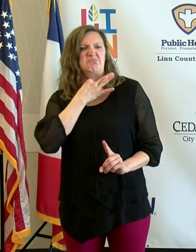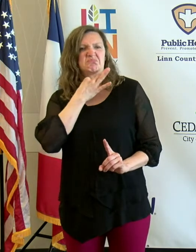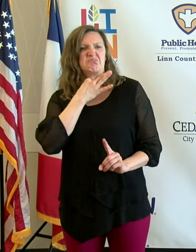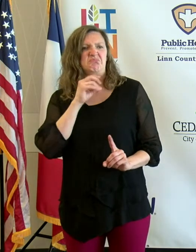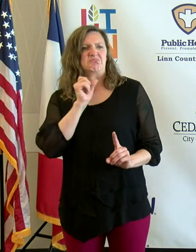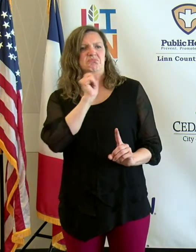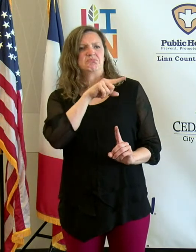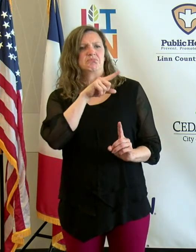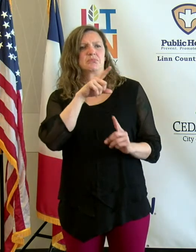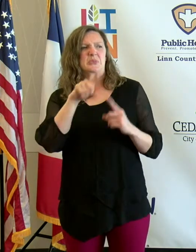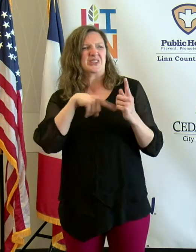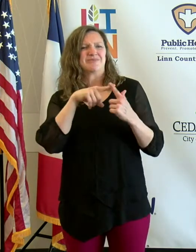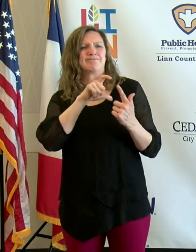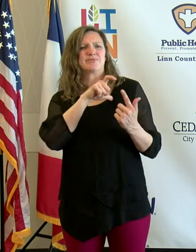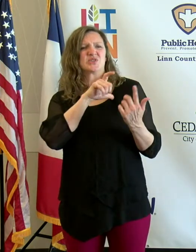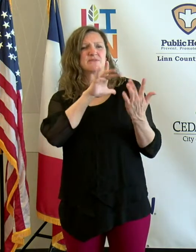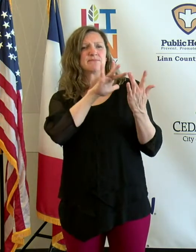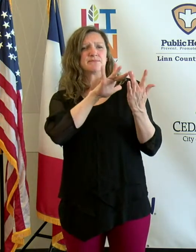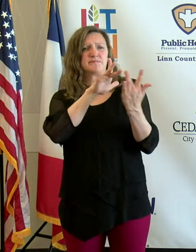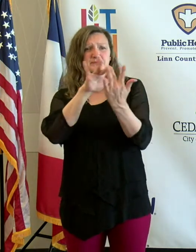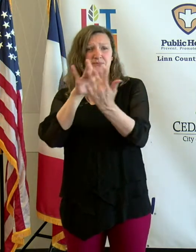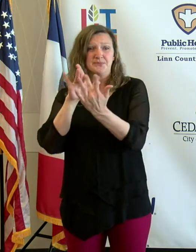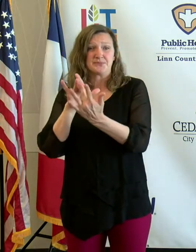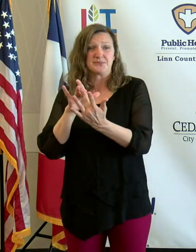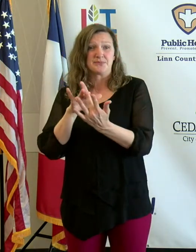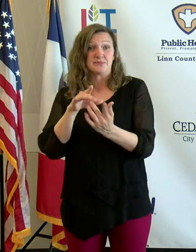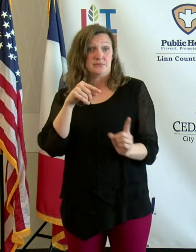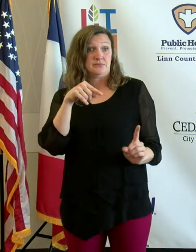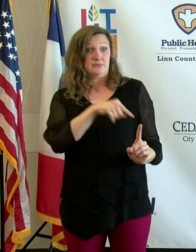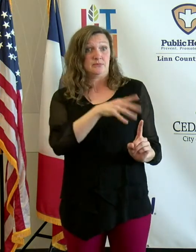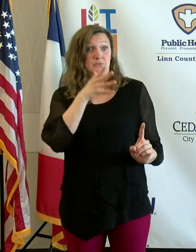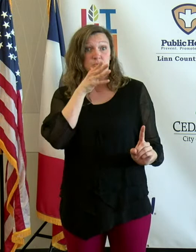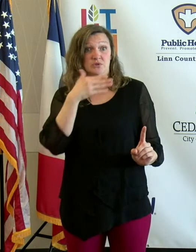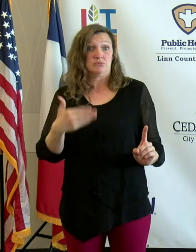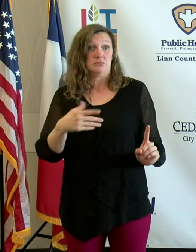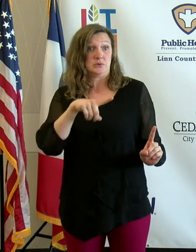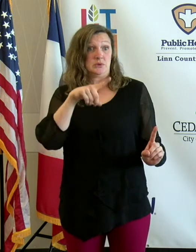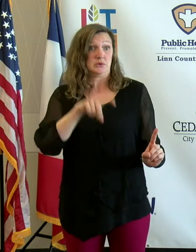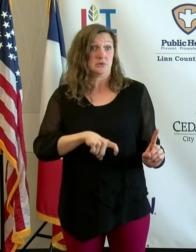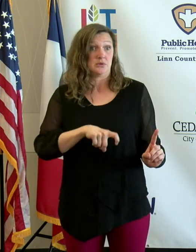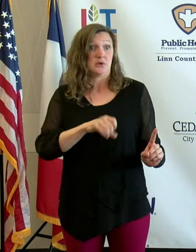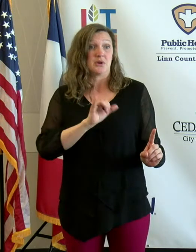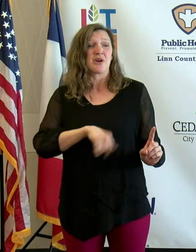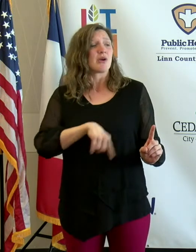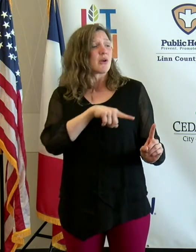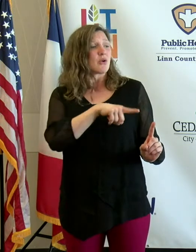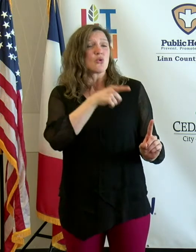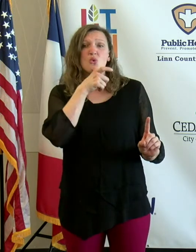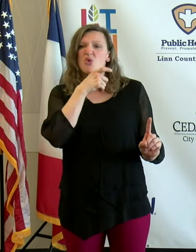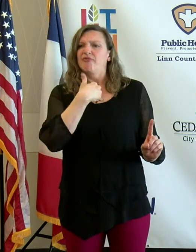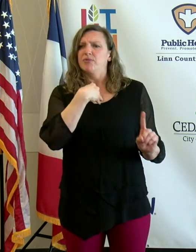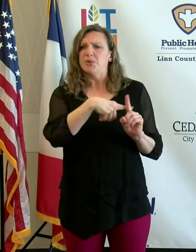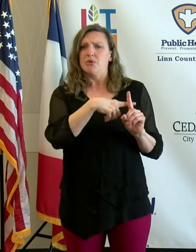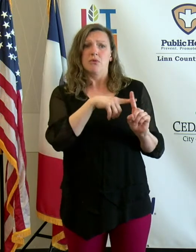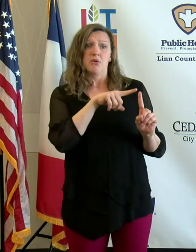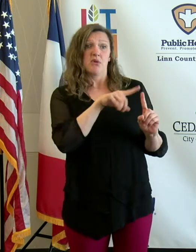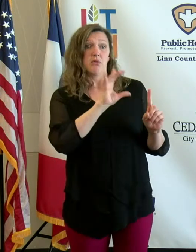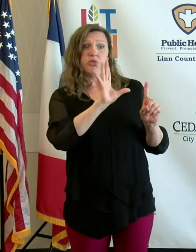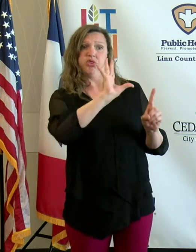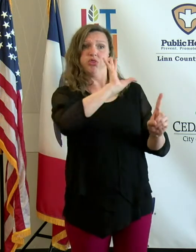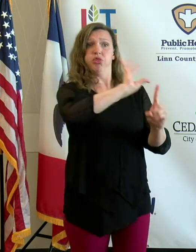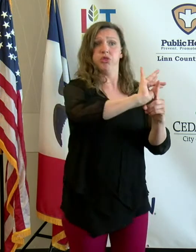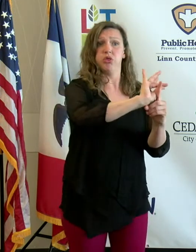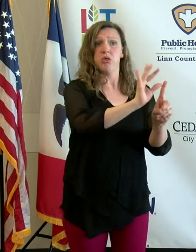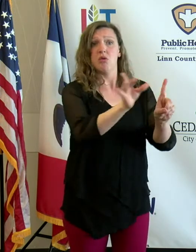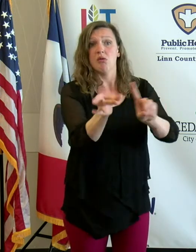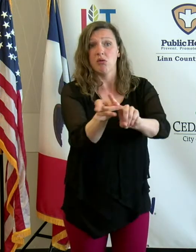tested for COVID-19 after being identified through contact tracing? They will not be tested unless they become symptomatic.